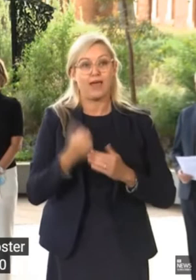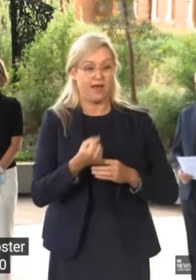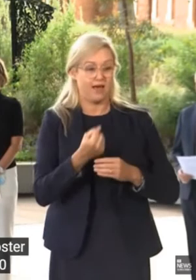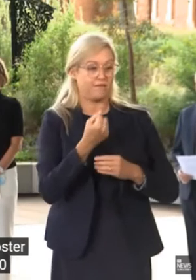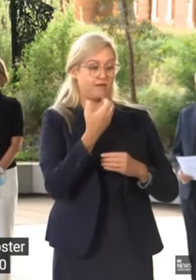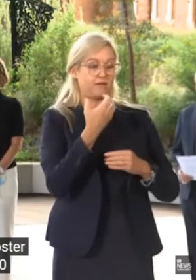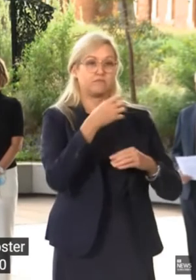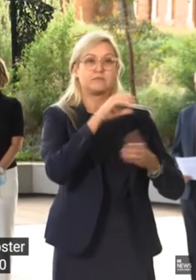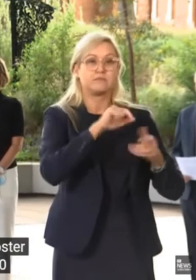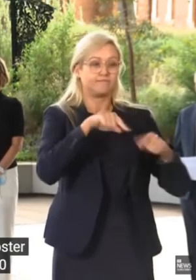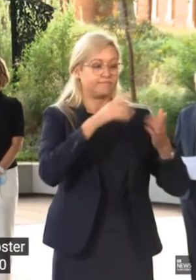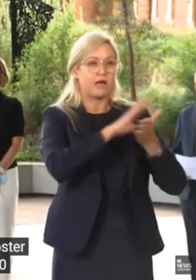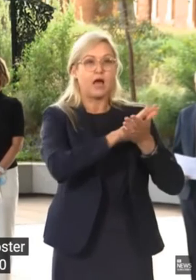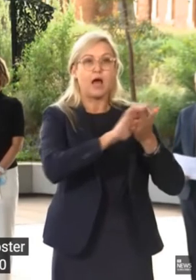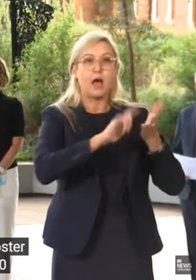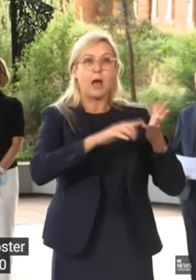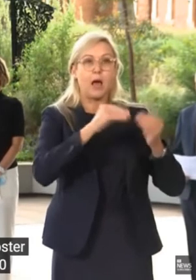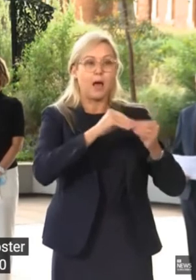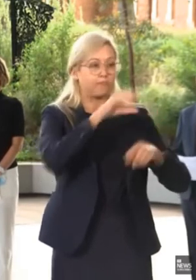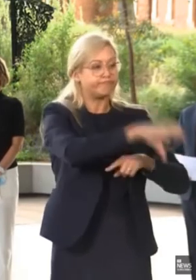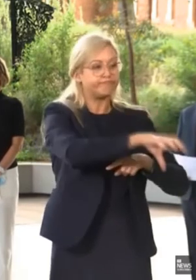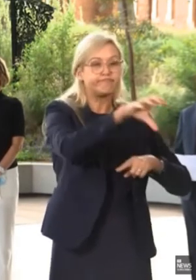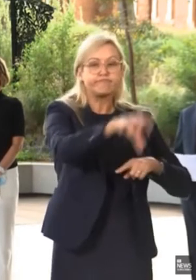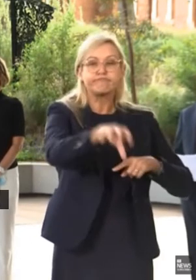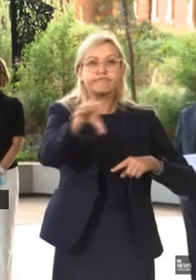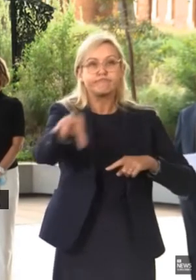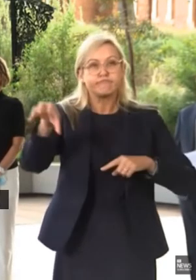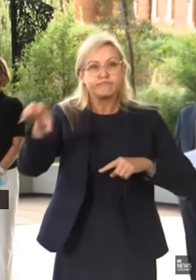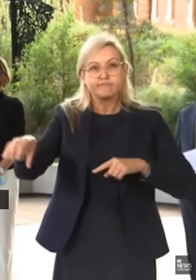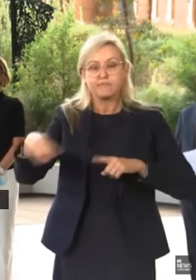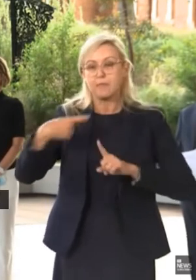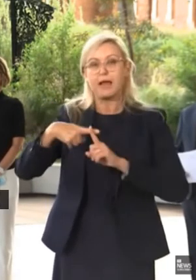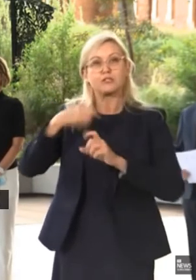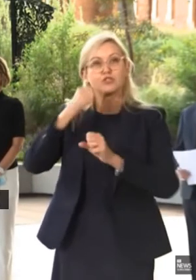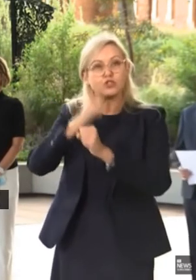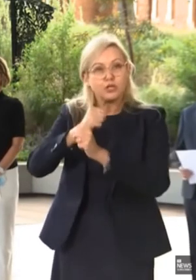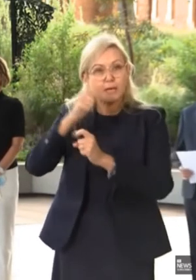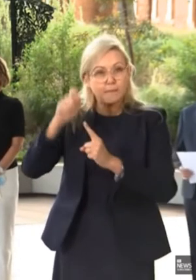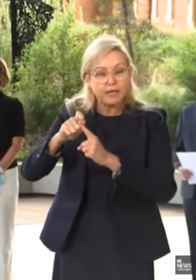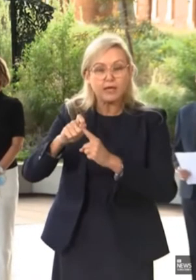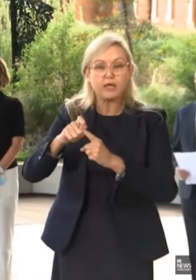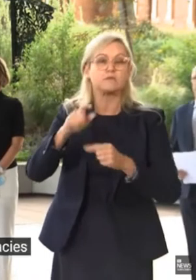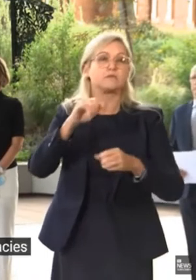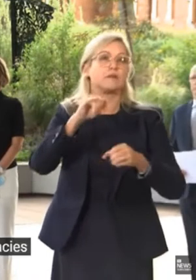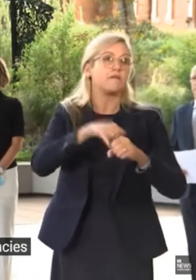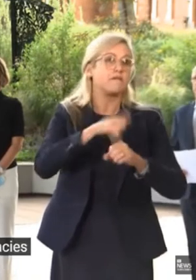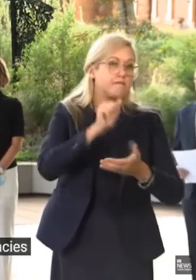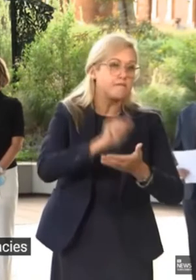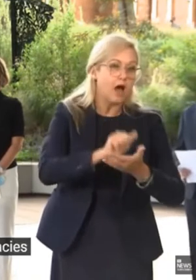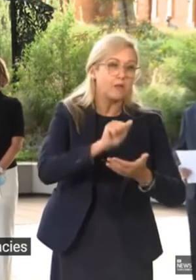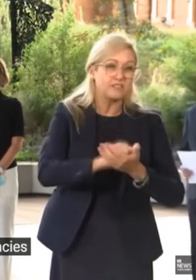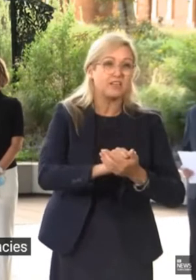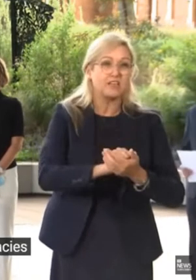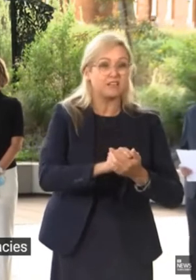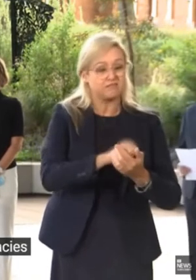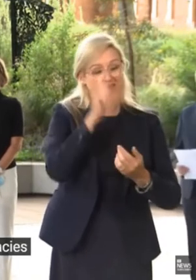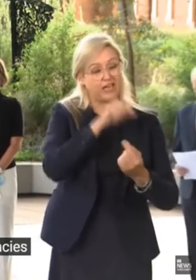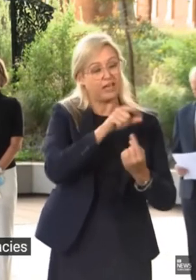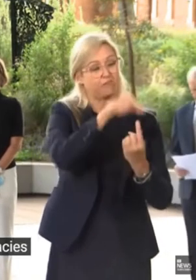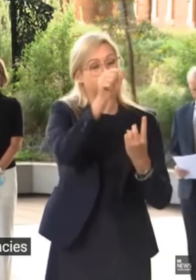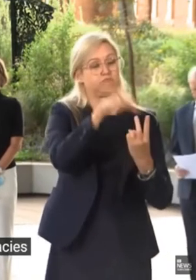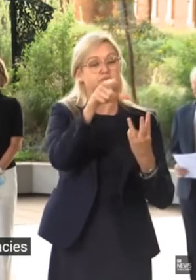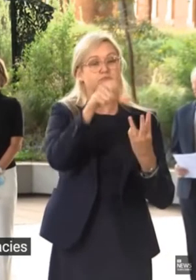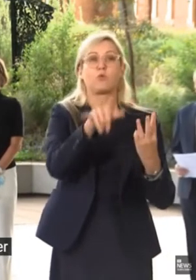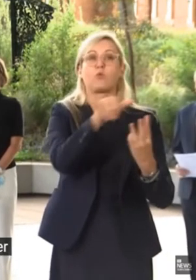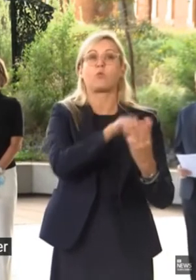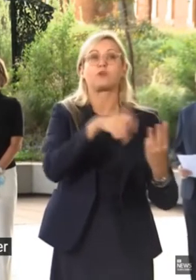hubs across the state, supporting the GP and pharmacies, but we really need to get that